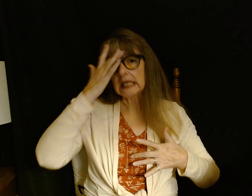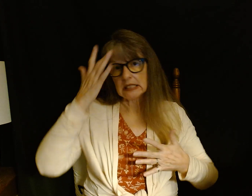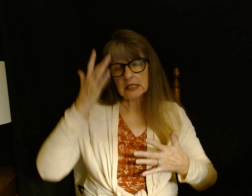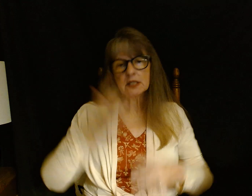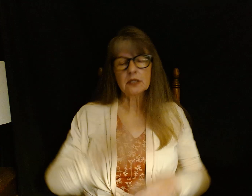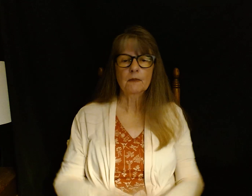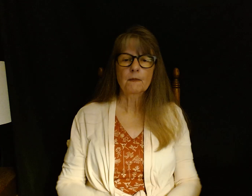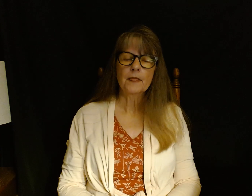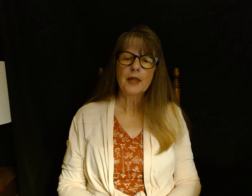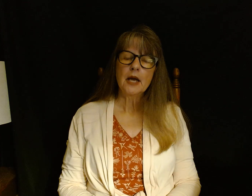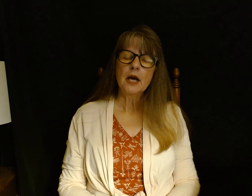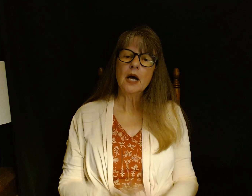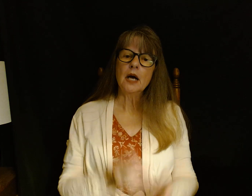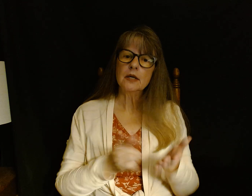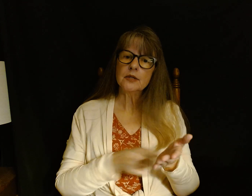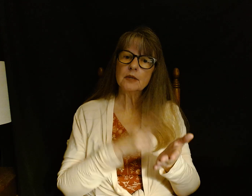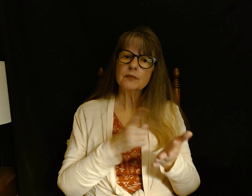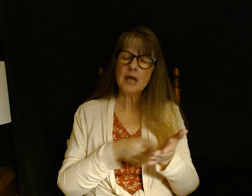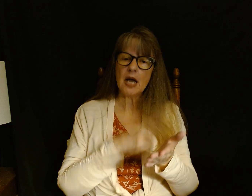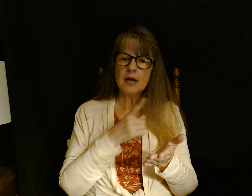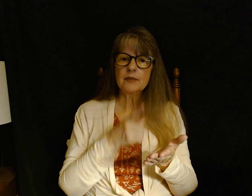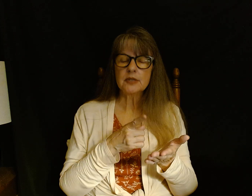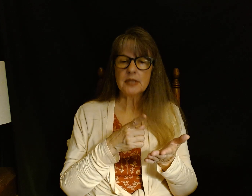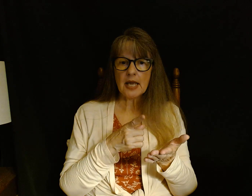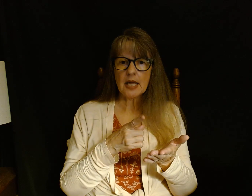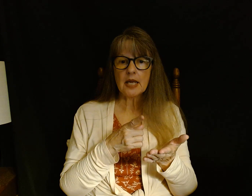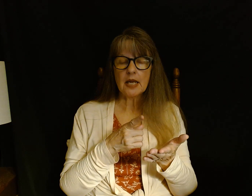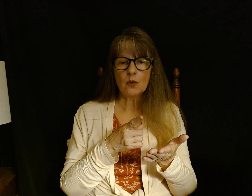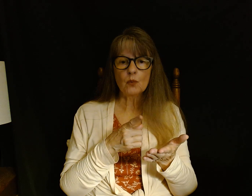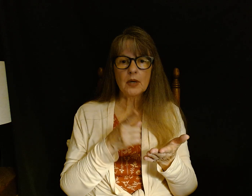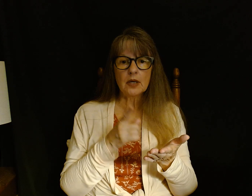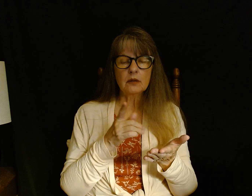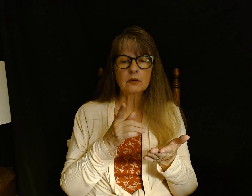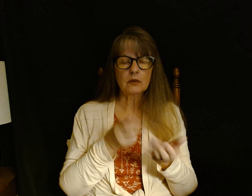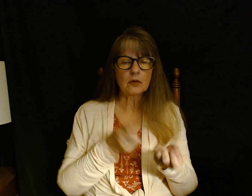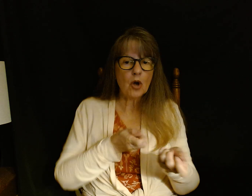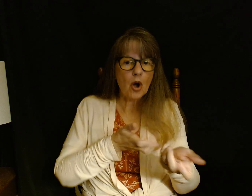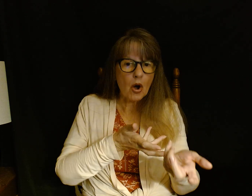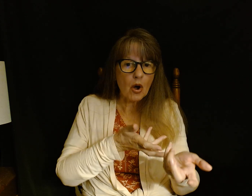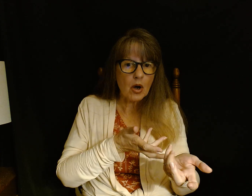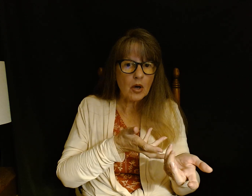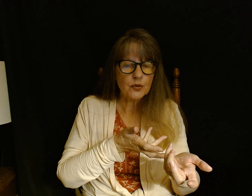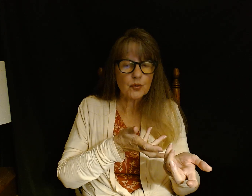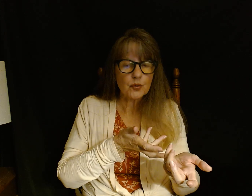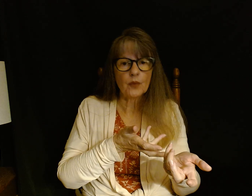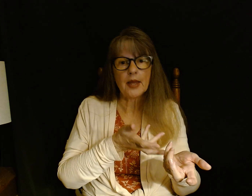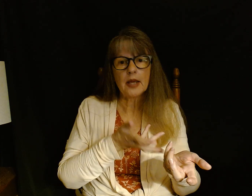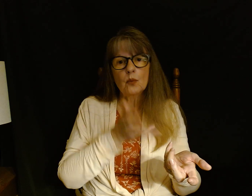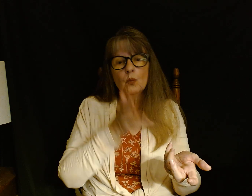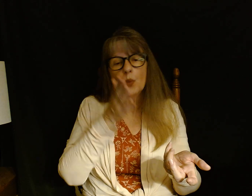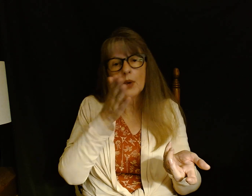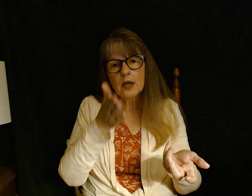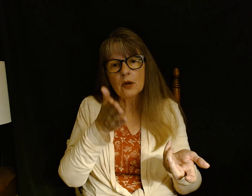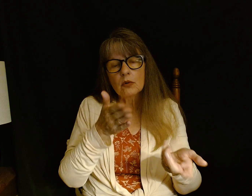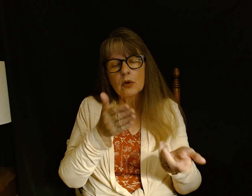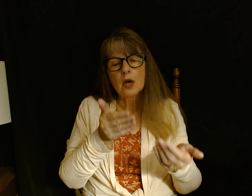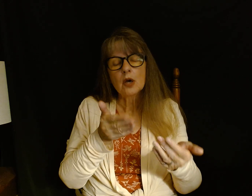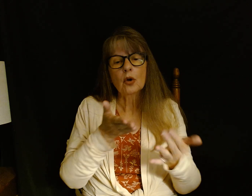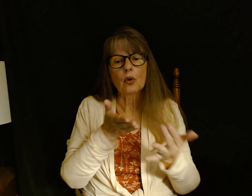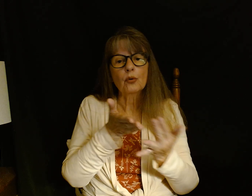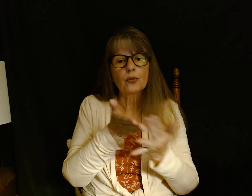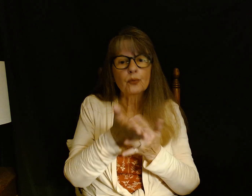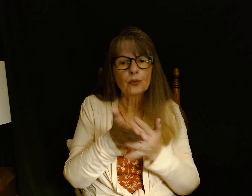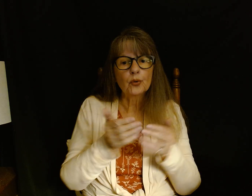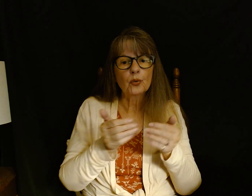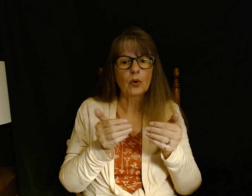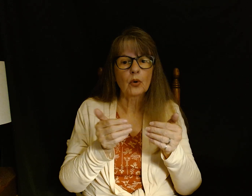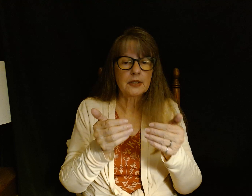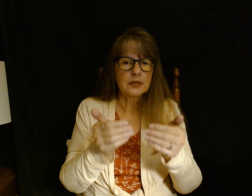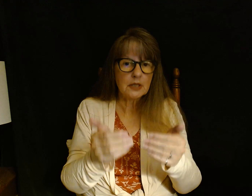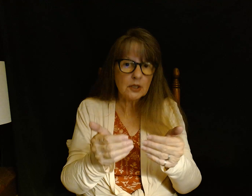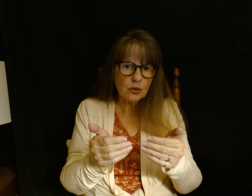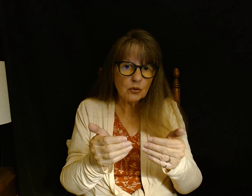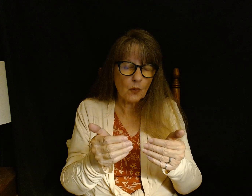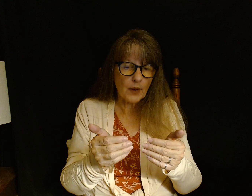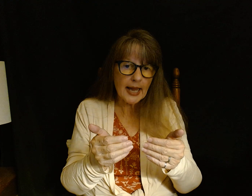sickness, sometimes it will cause, or they will go through or go